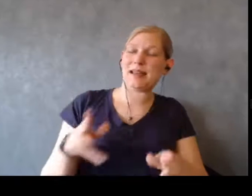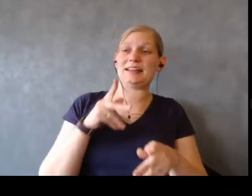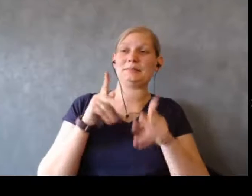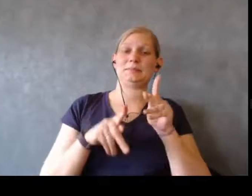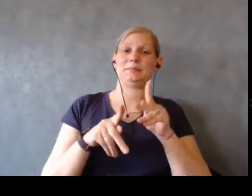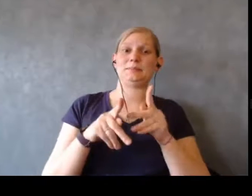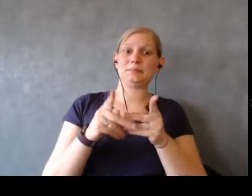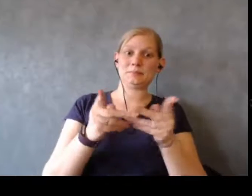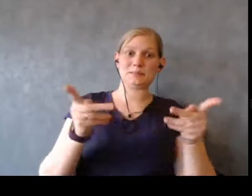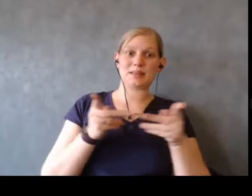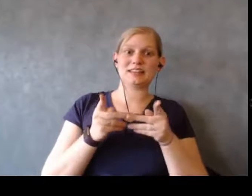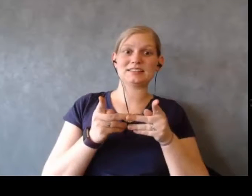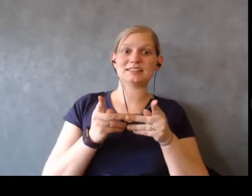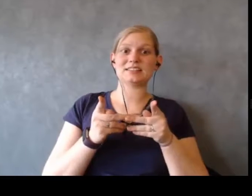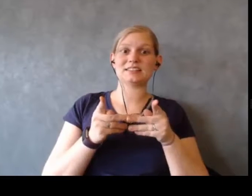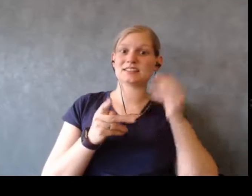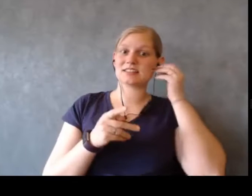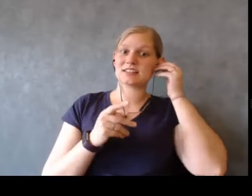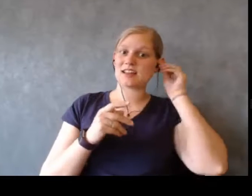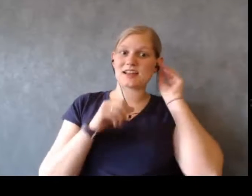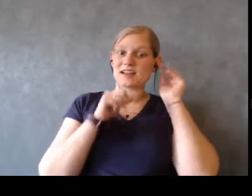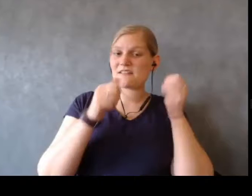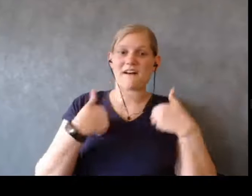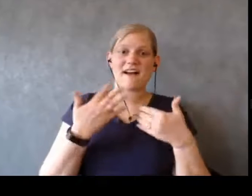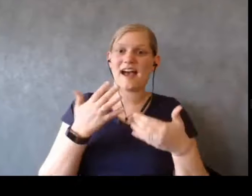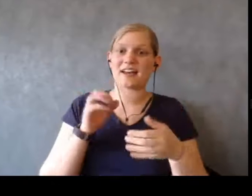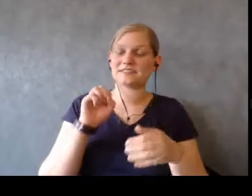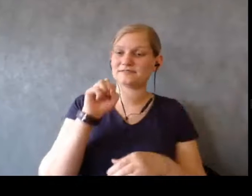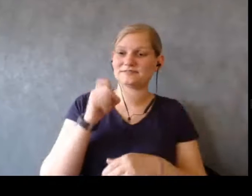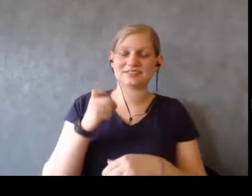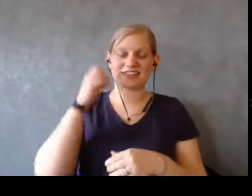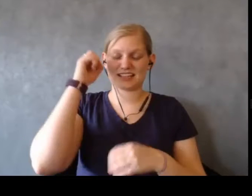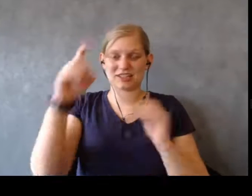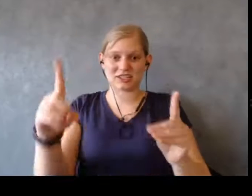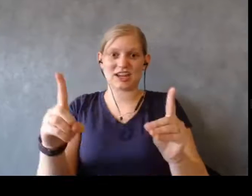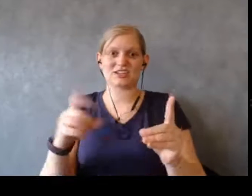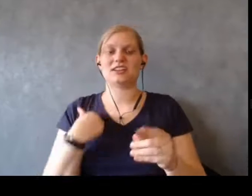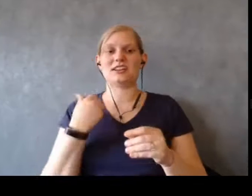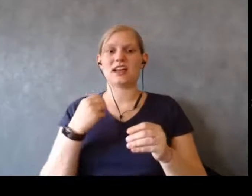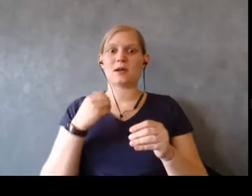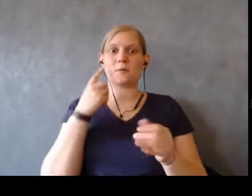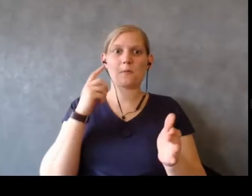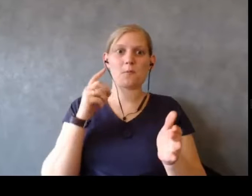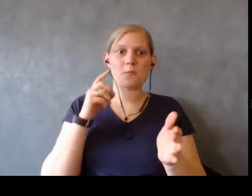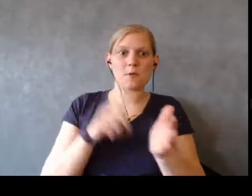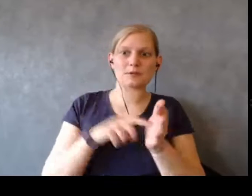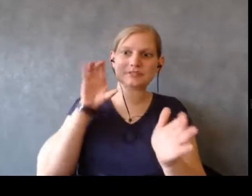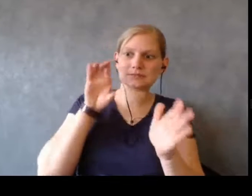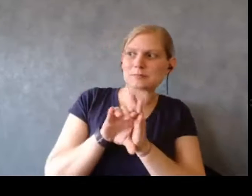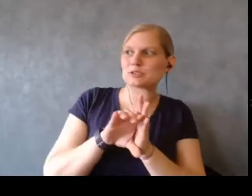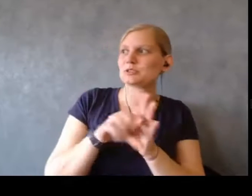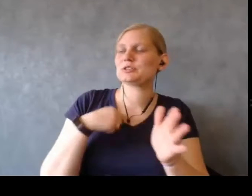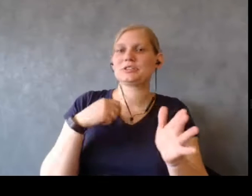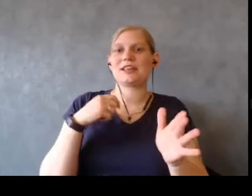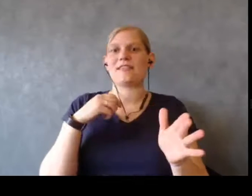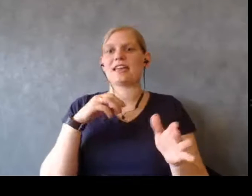areas for chlamydia in the US, gonorrhea in the US, and HIV in the US.